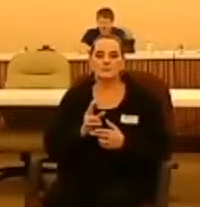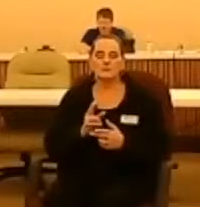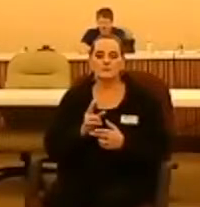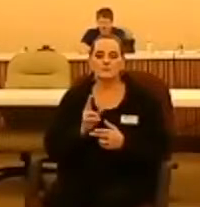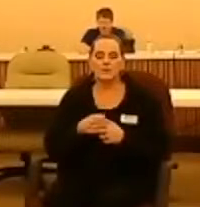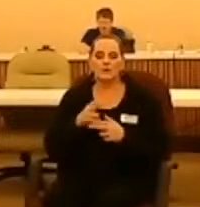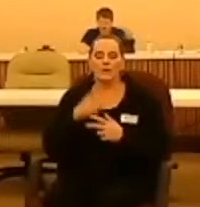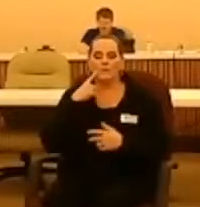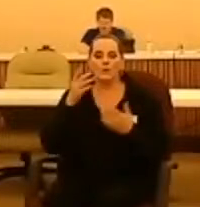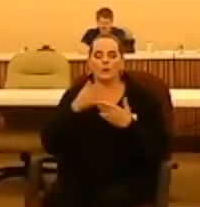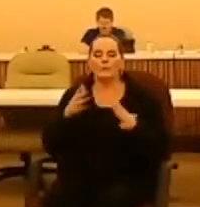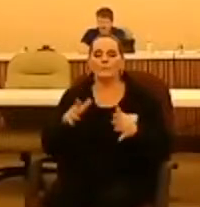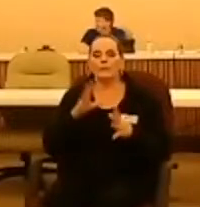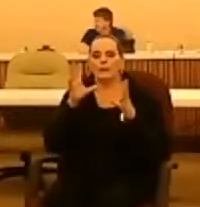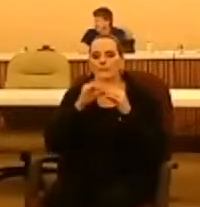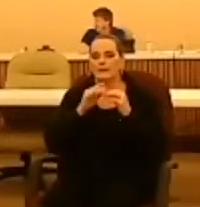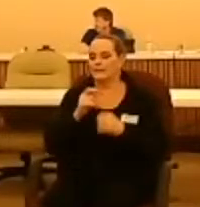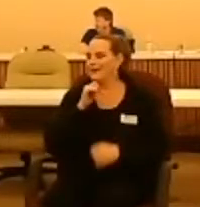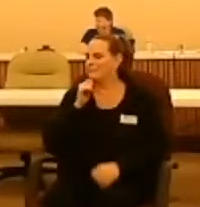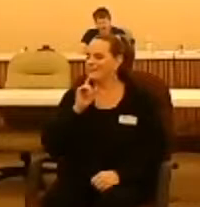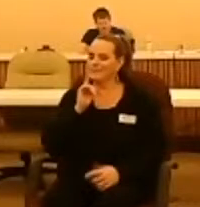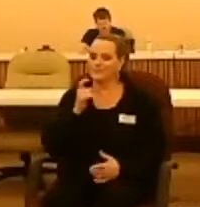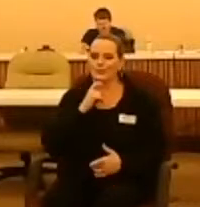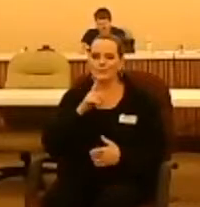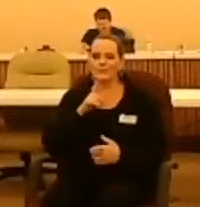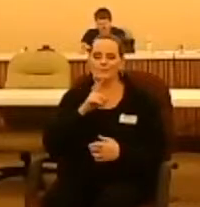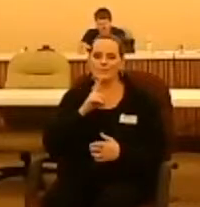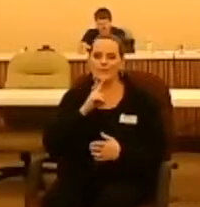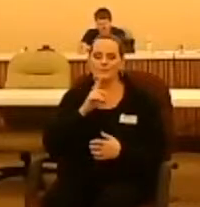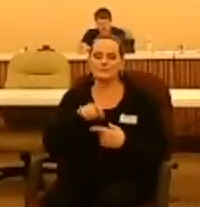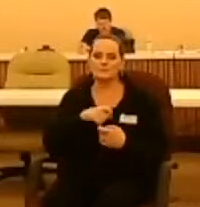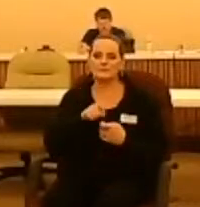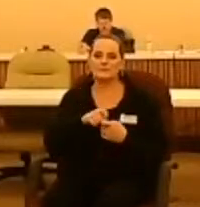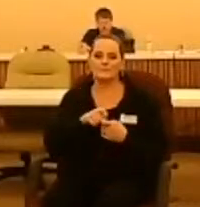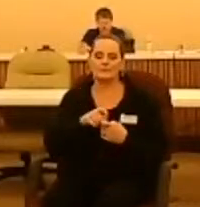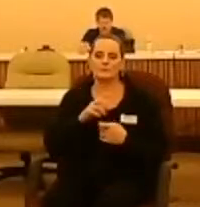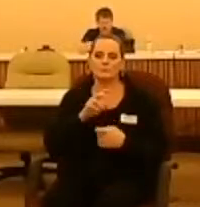don't think it will be quite as controversial. No, probably not.